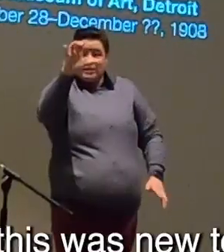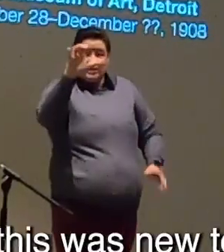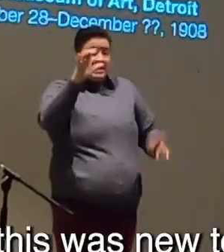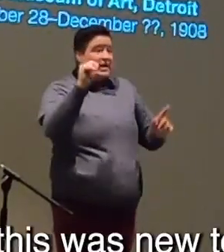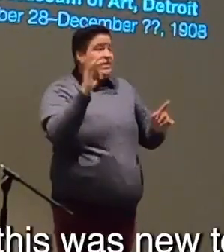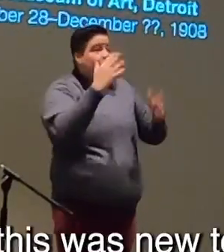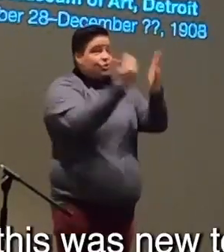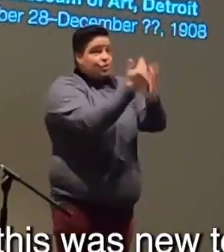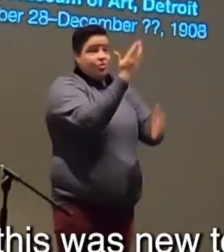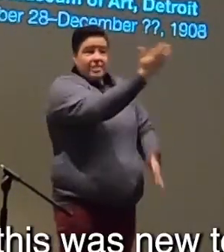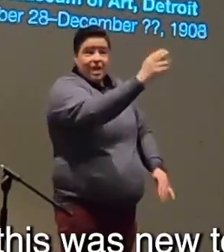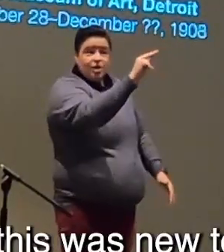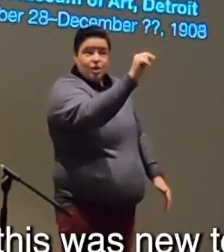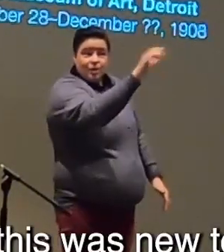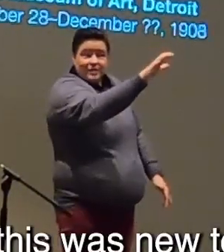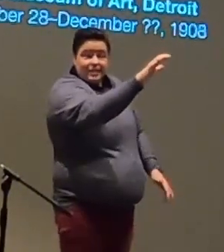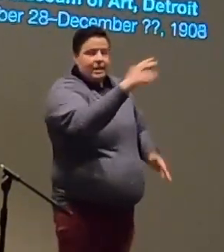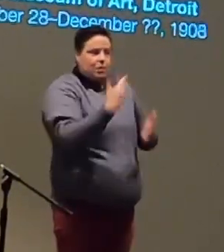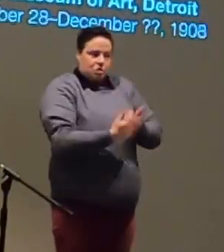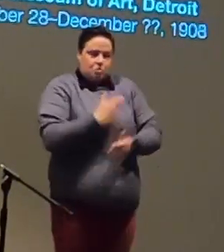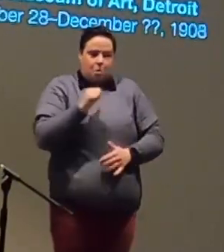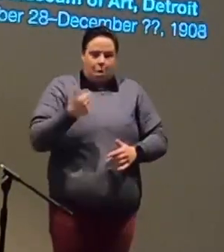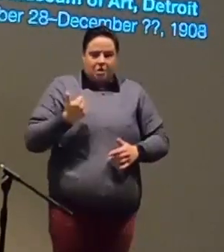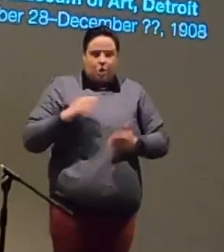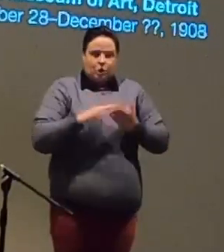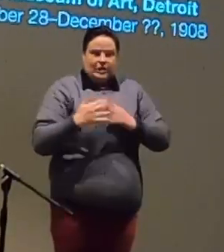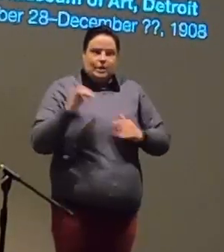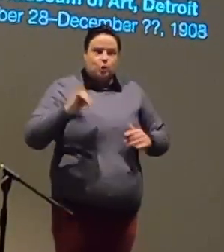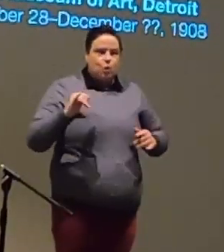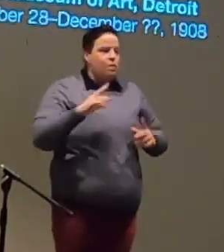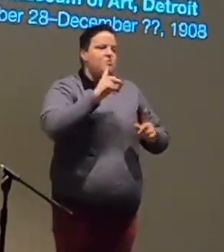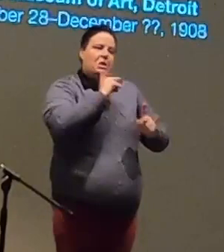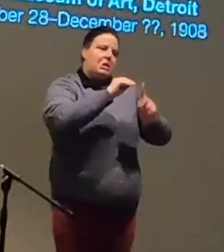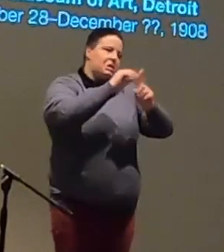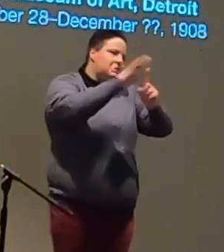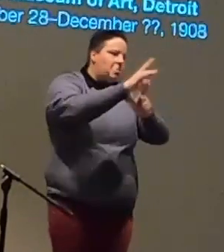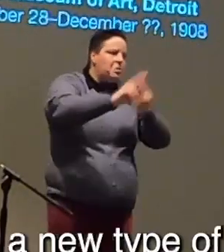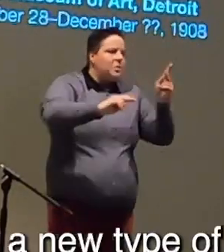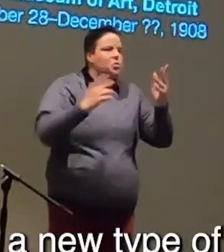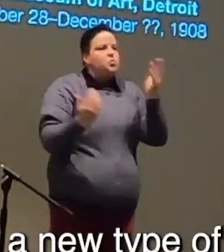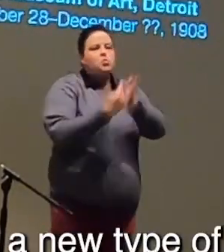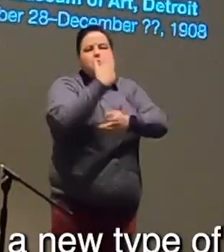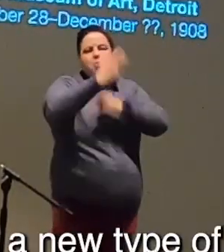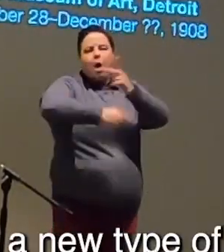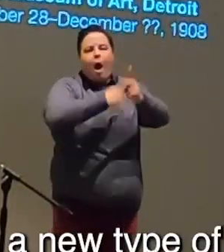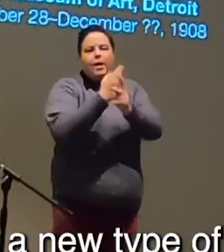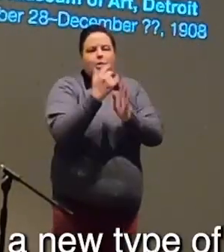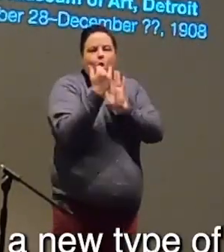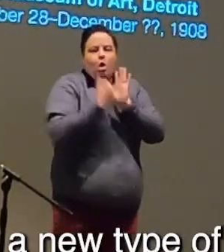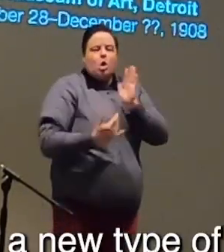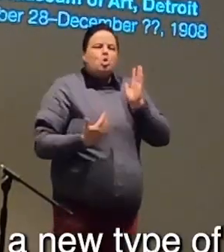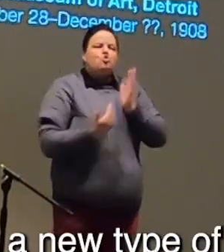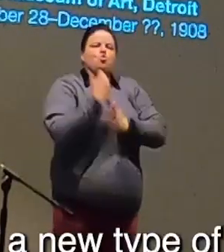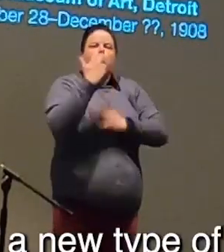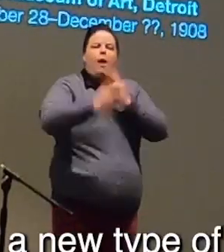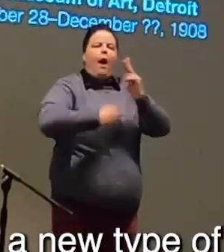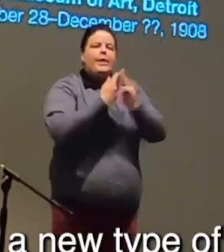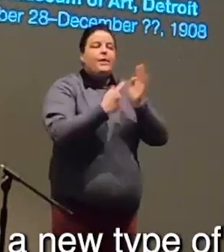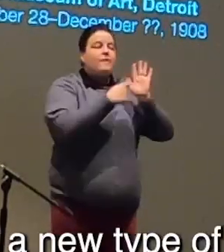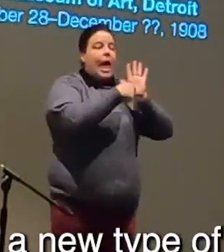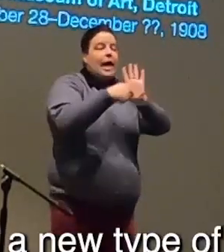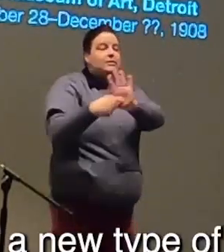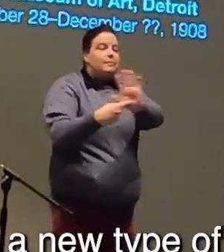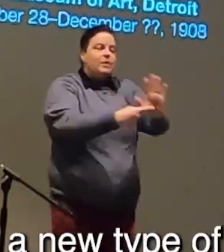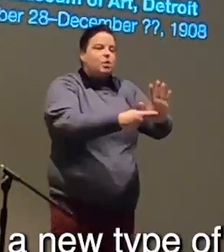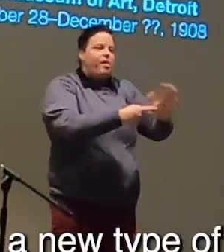was new to all of these other cities as well, and was really exposing people to this new type of art and a new type of exhibition that